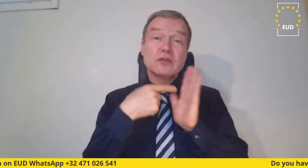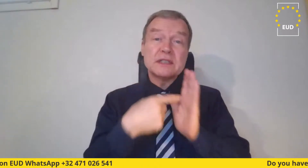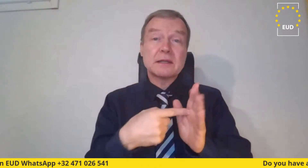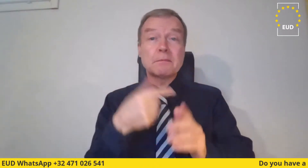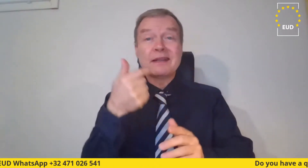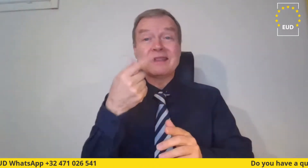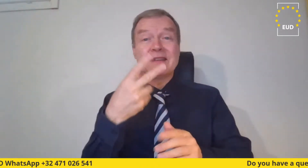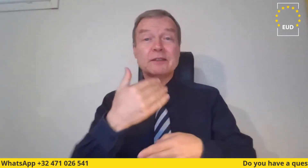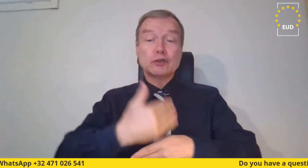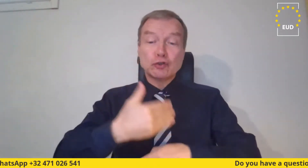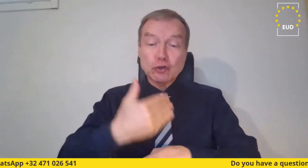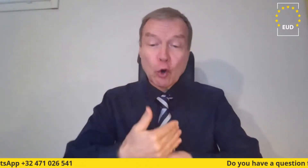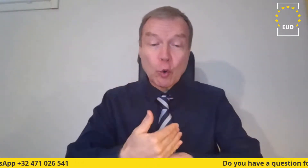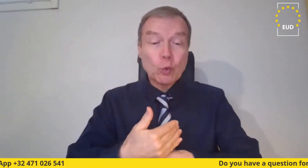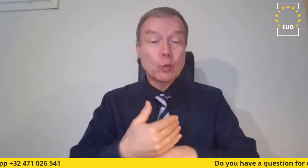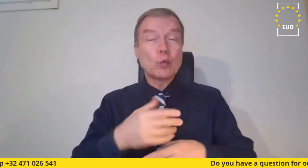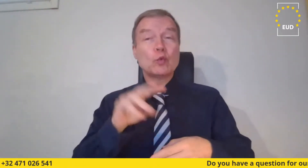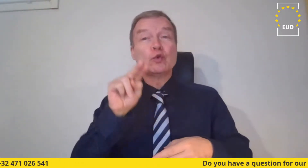Also, it has to be indicated in the program,